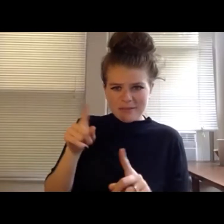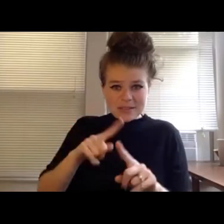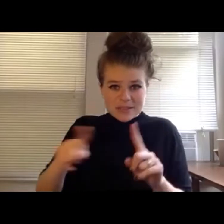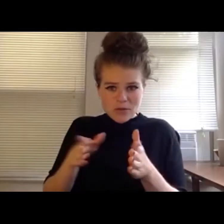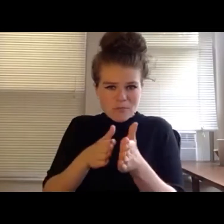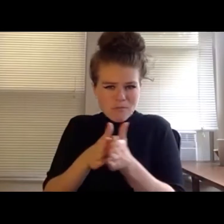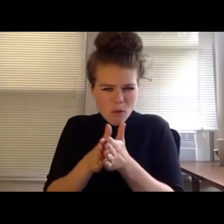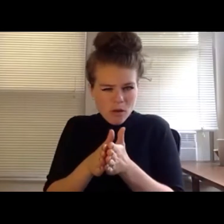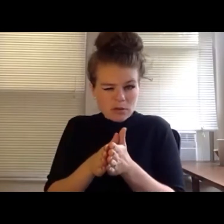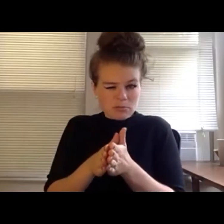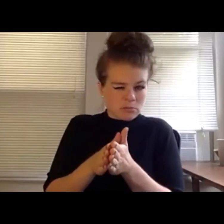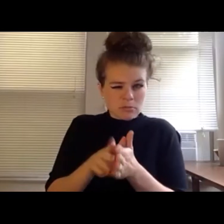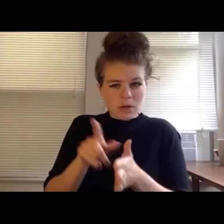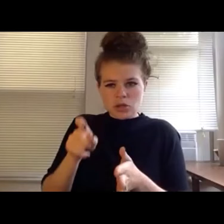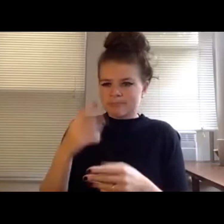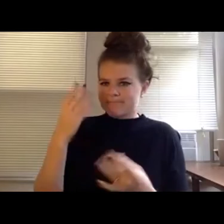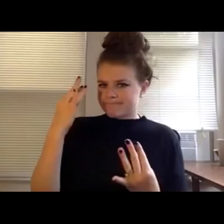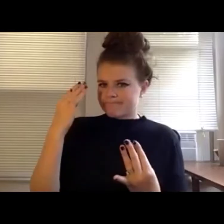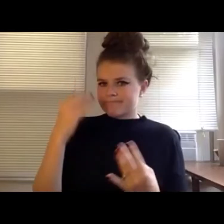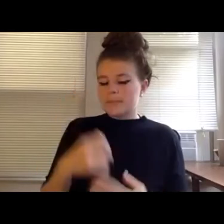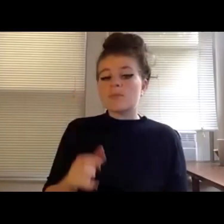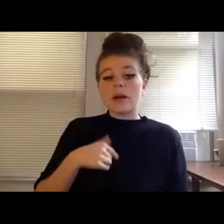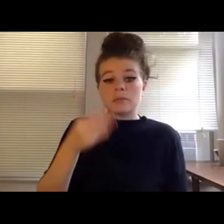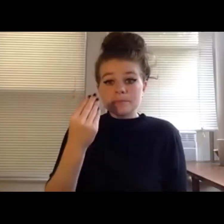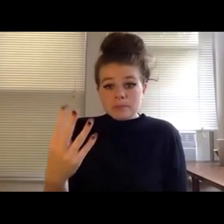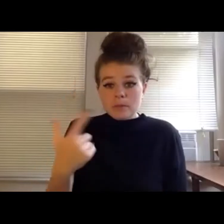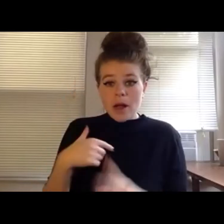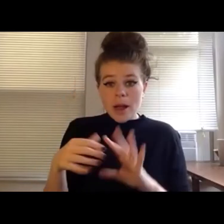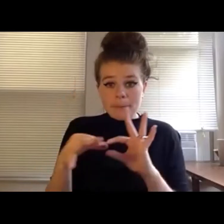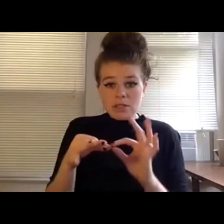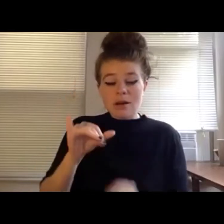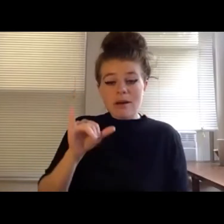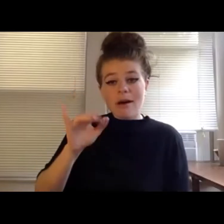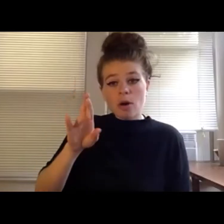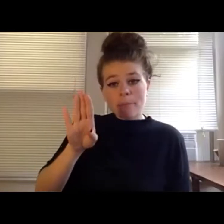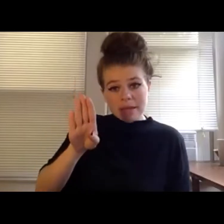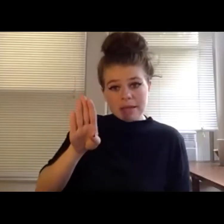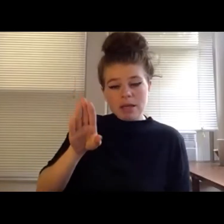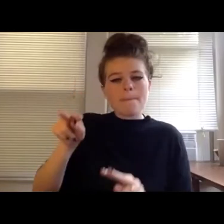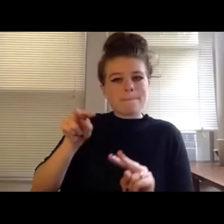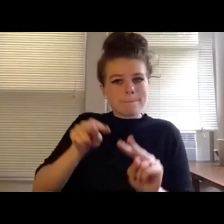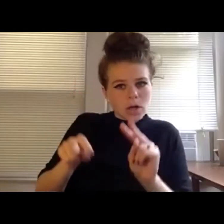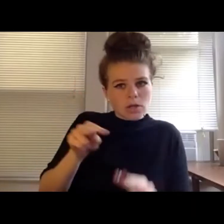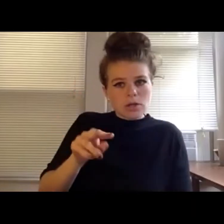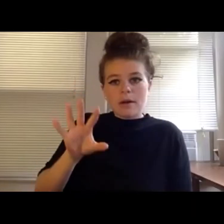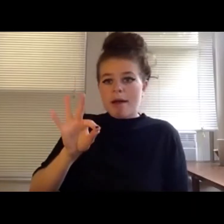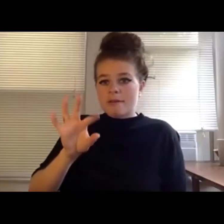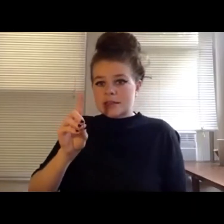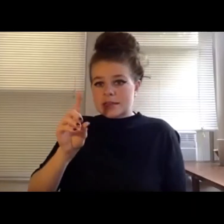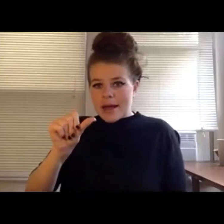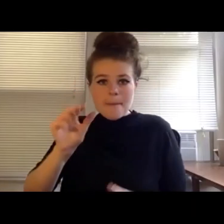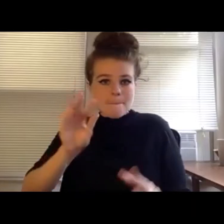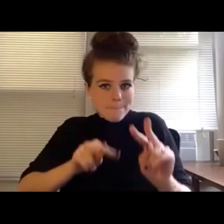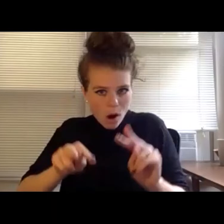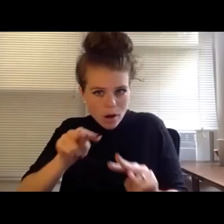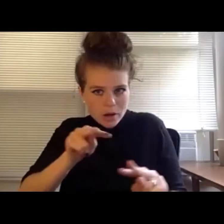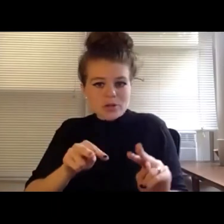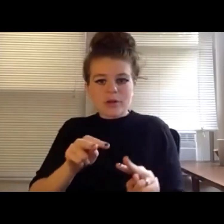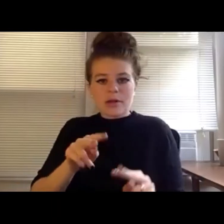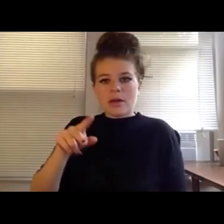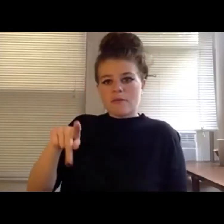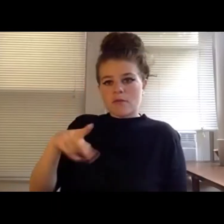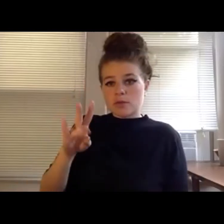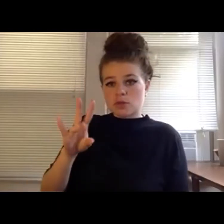you, as I mentioned, there's IRB really monitoring, and also the FDA monitoring the pharmaceutical companies